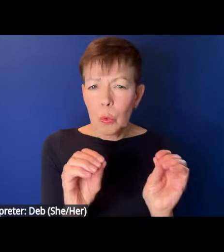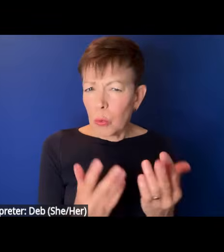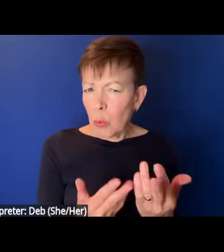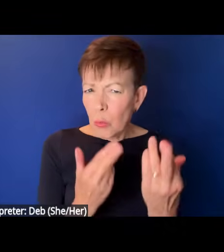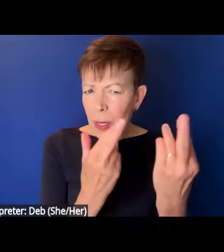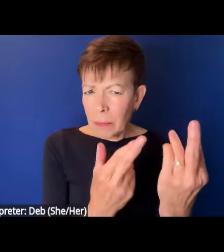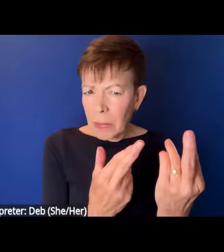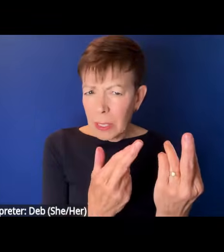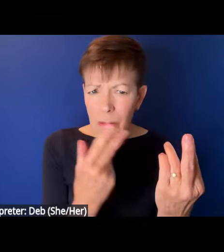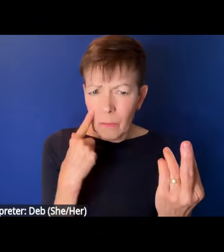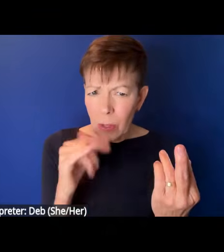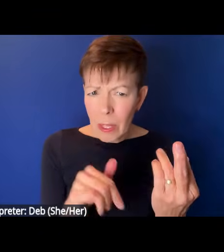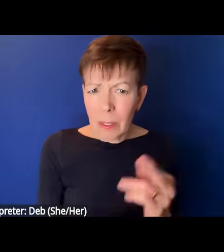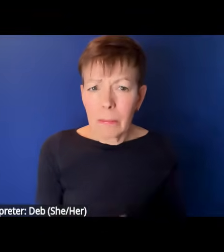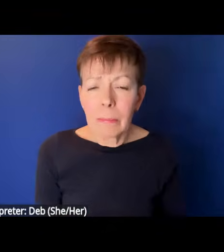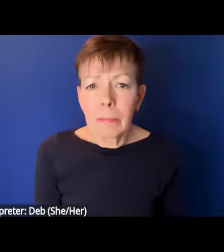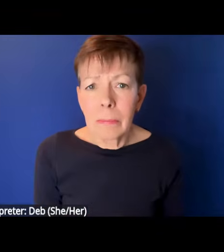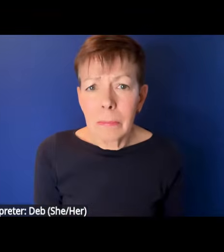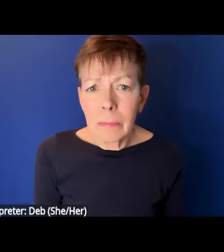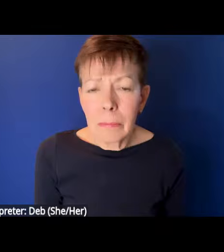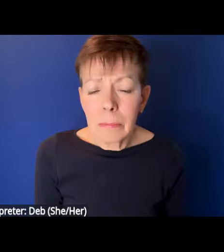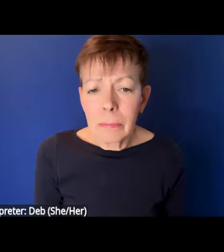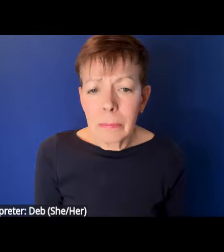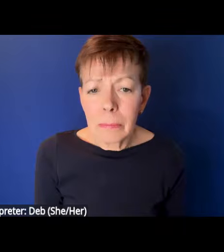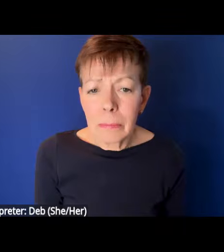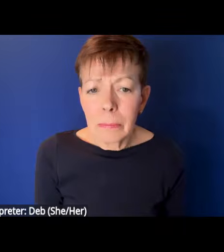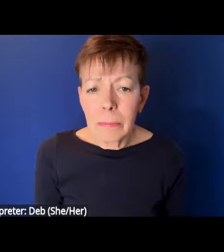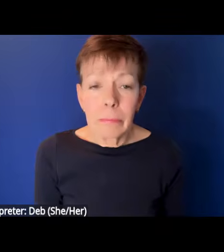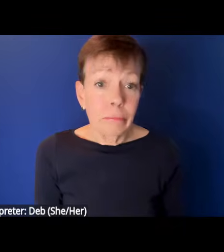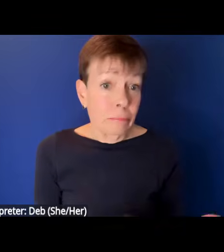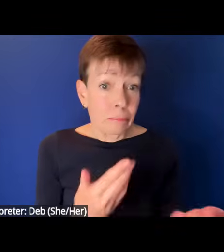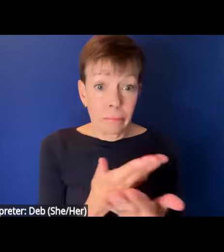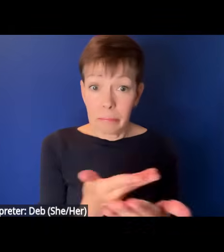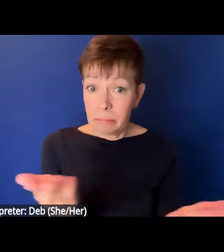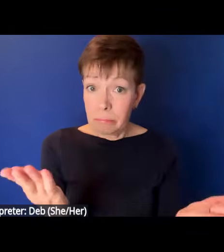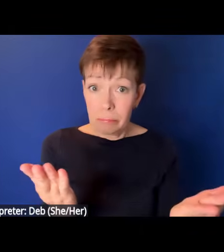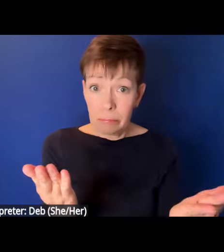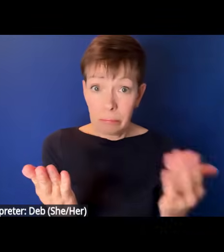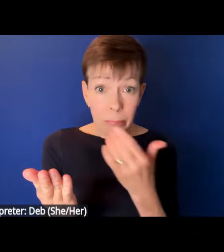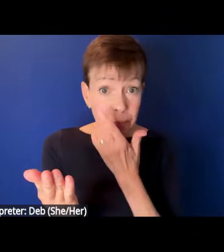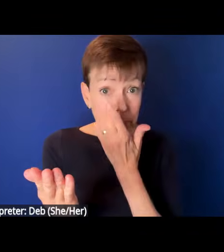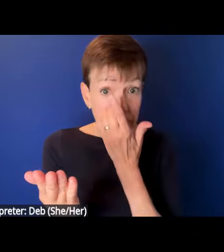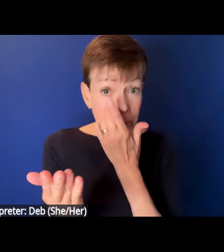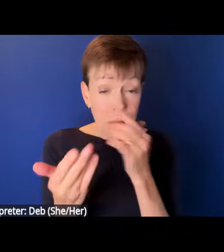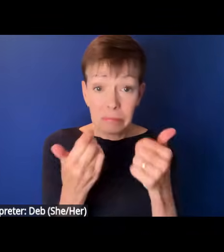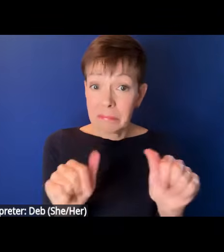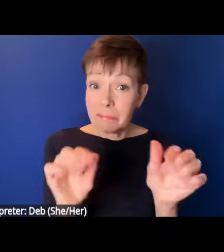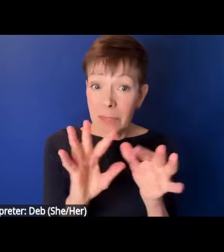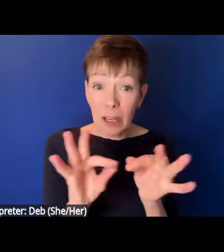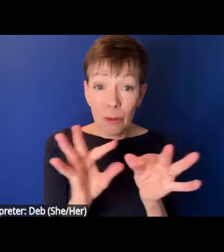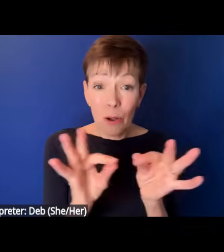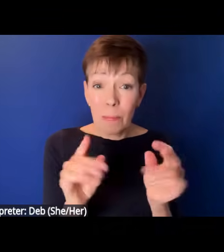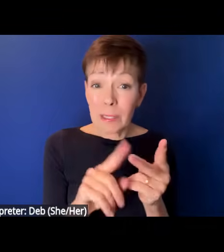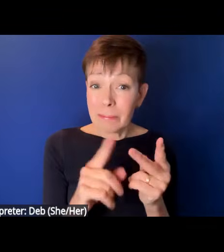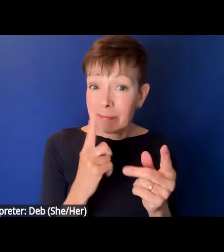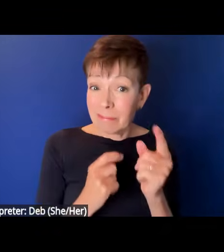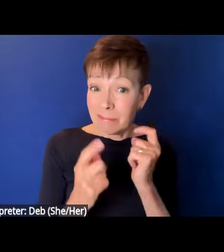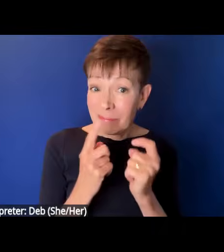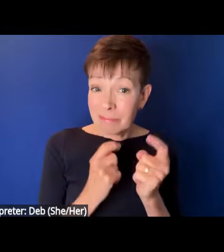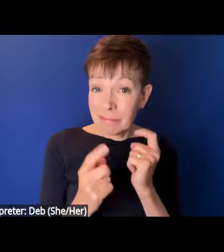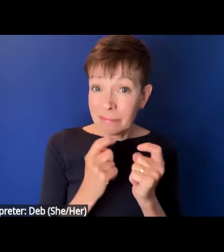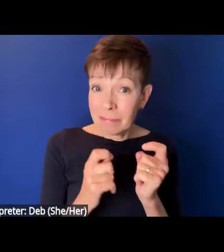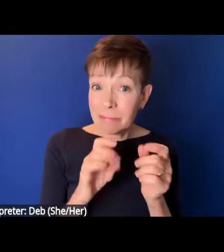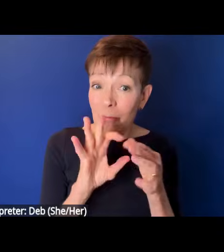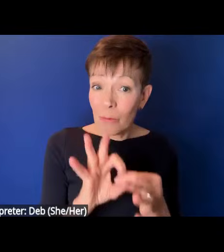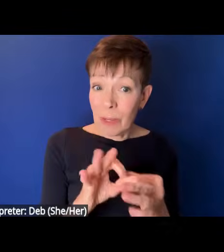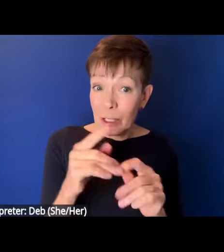okay, wonderful. Trustees and again, partners, just opening the table up for any comments or questions that you might have in respect to the